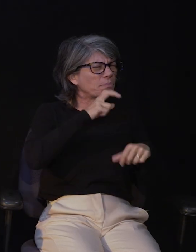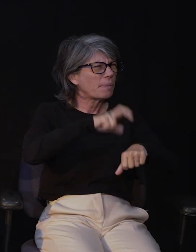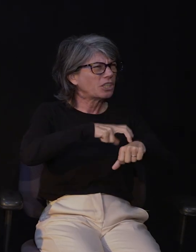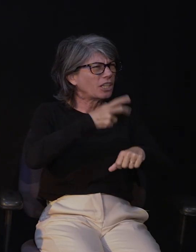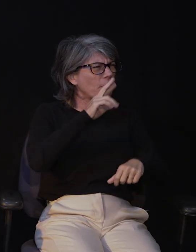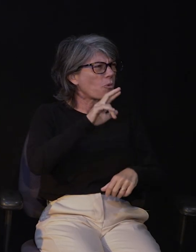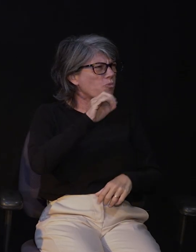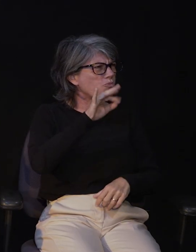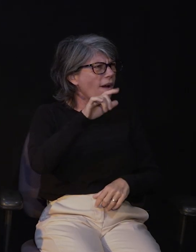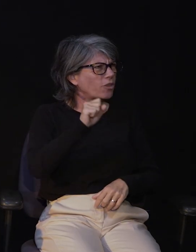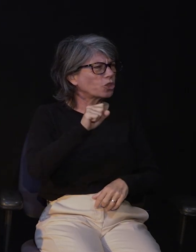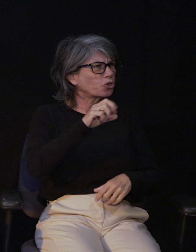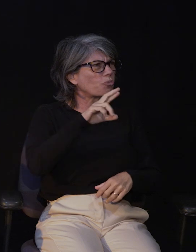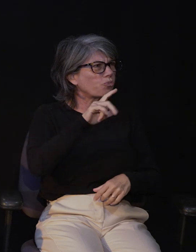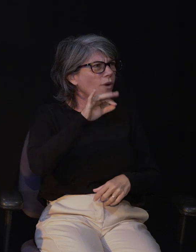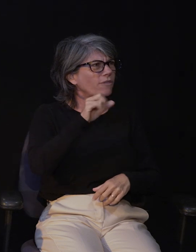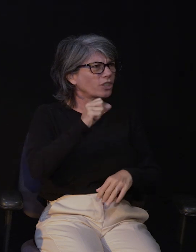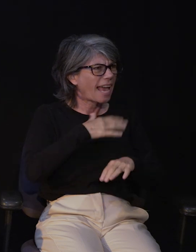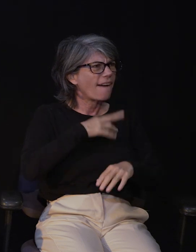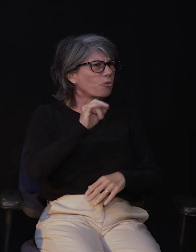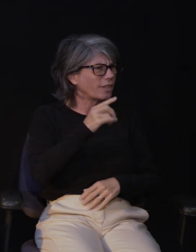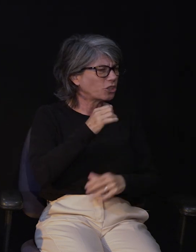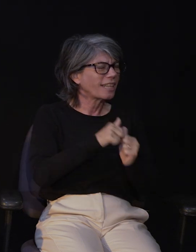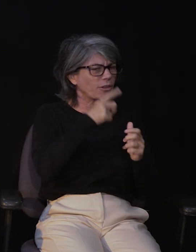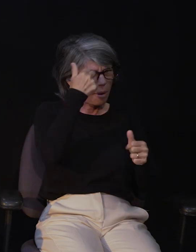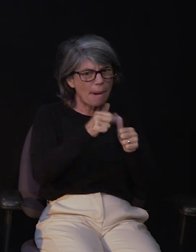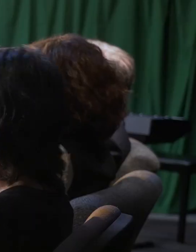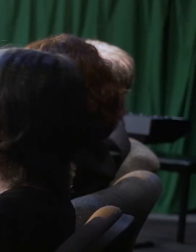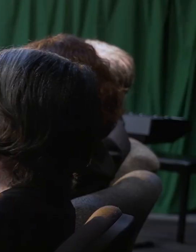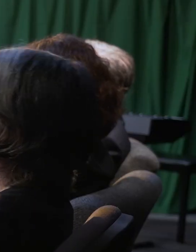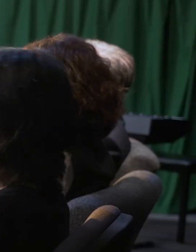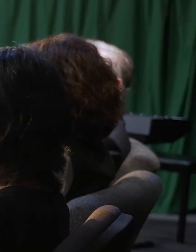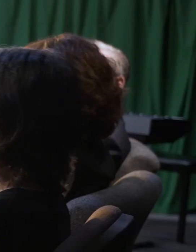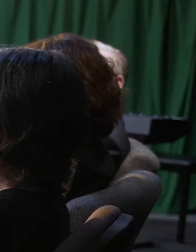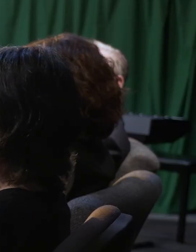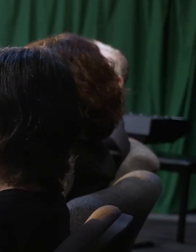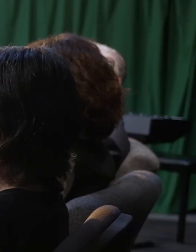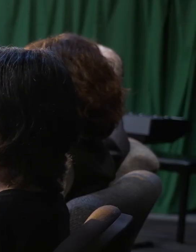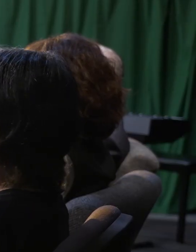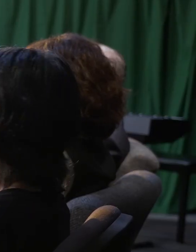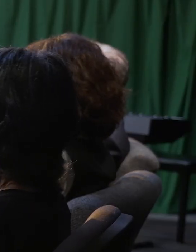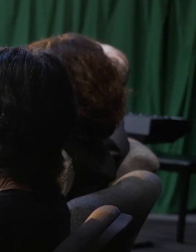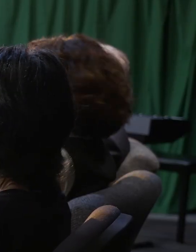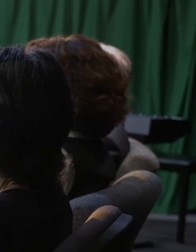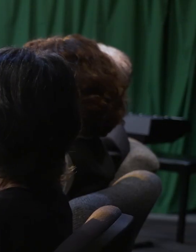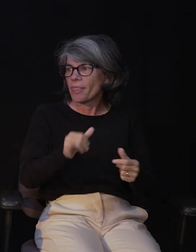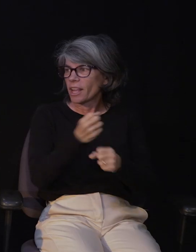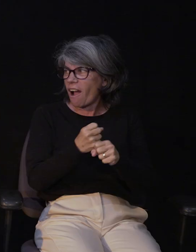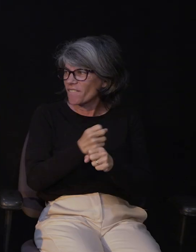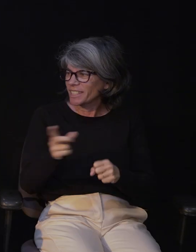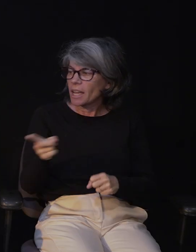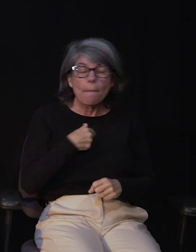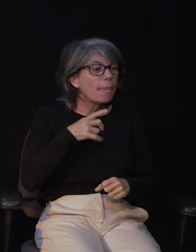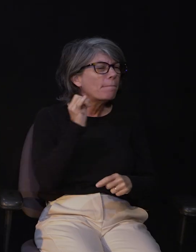of ruffles. Ruffles have ridges. Because that's how I do it. Usually I'm quicker than that, but Ritalin is wearing off in this coffee. But you know what, and